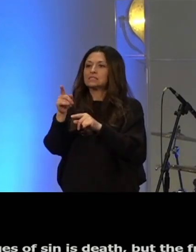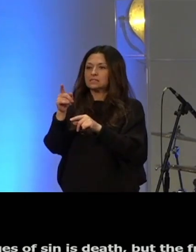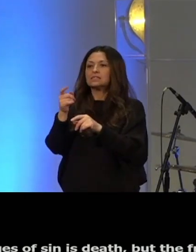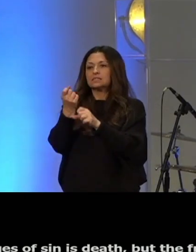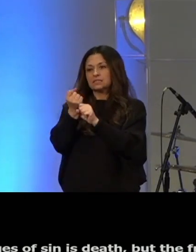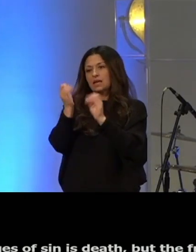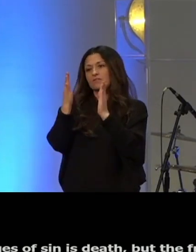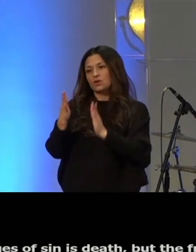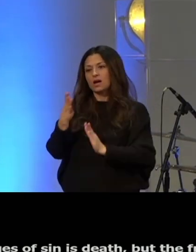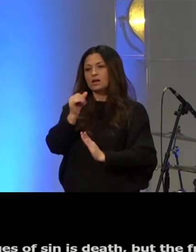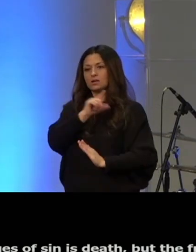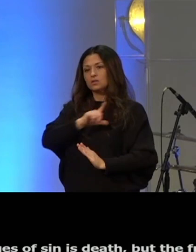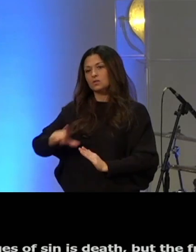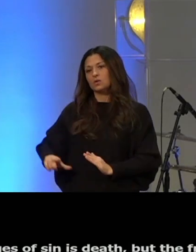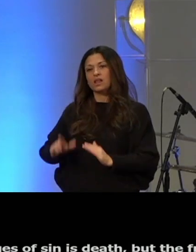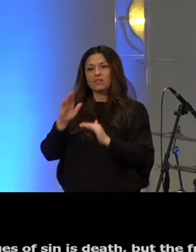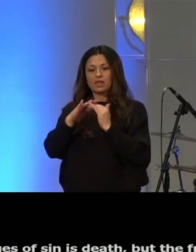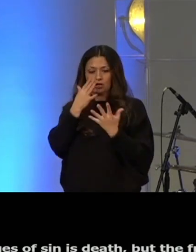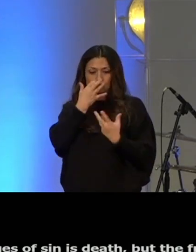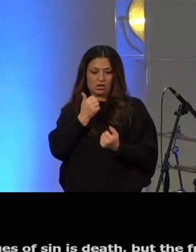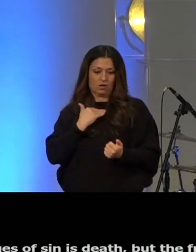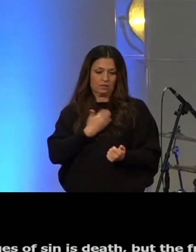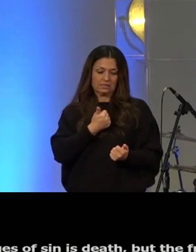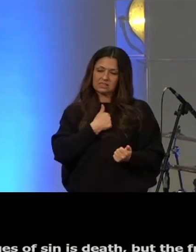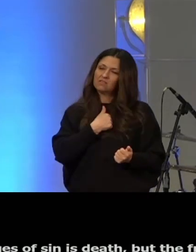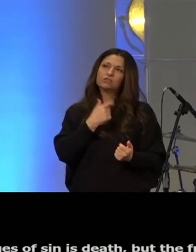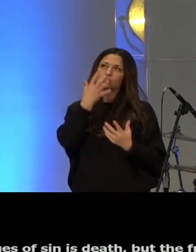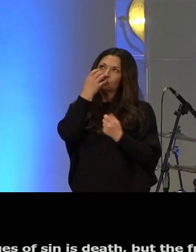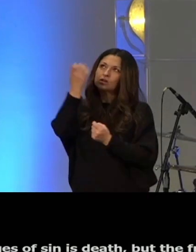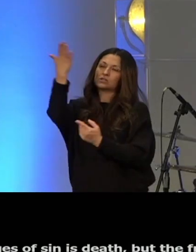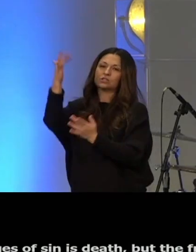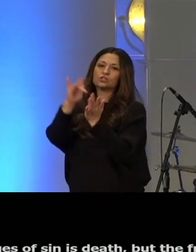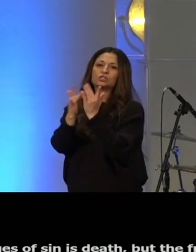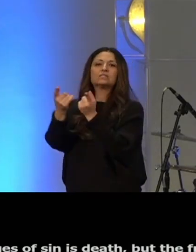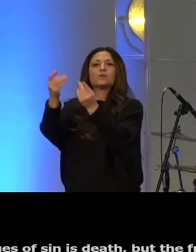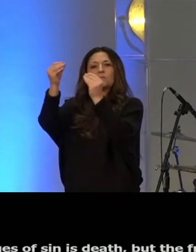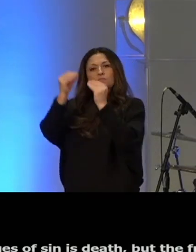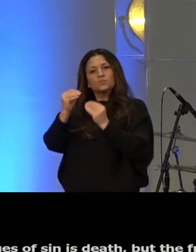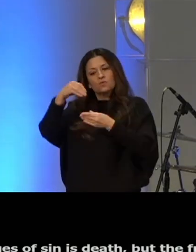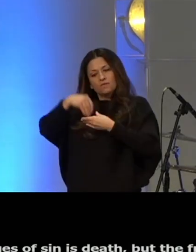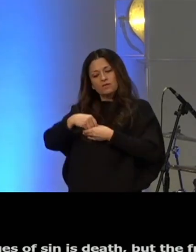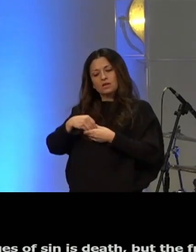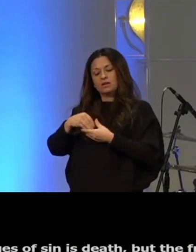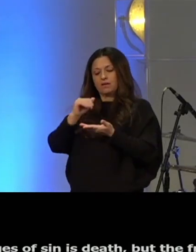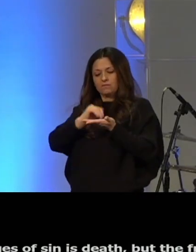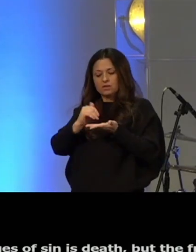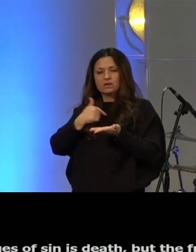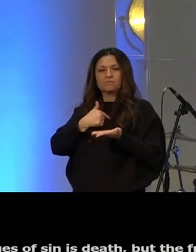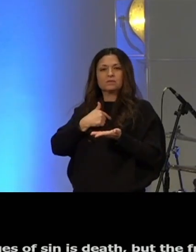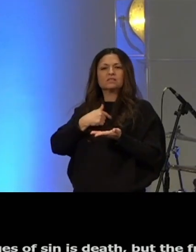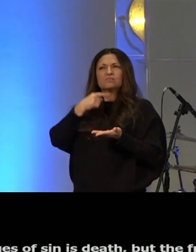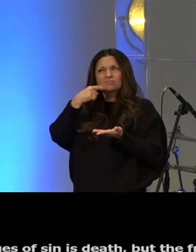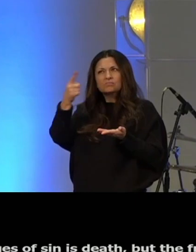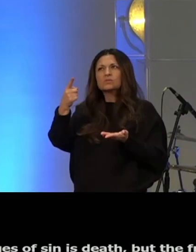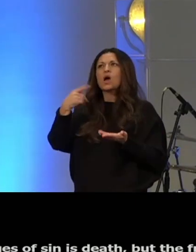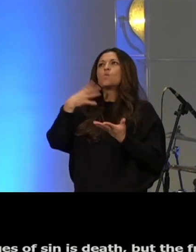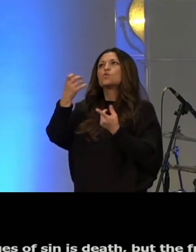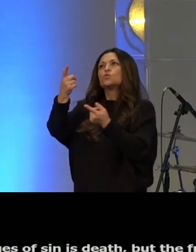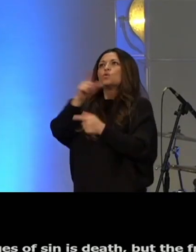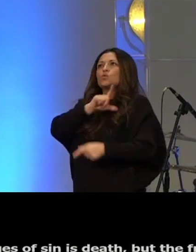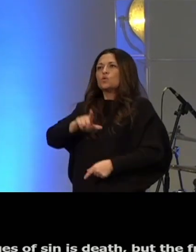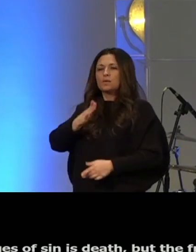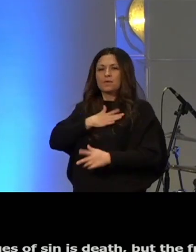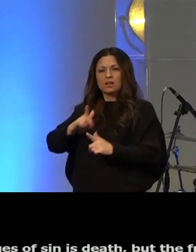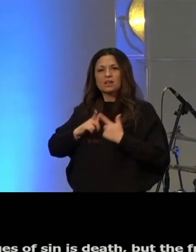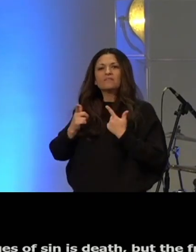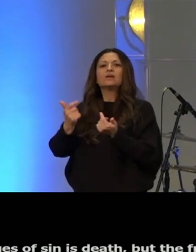Jesus, move in and forgive me and give me eternal life. And to say, Jesus, I want you to be Lord of my life and help me be the person you want